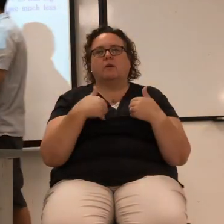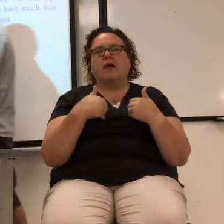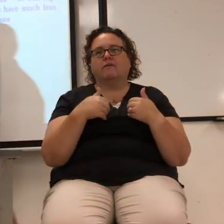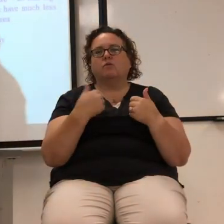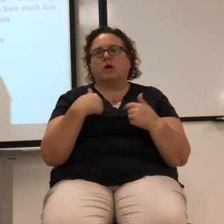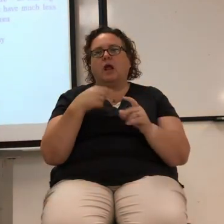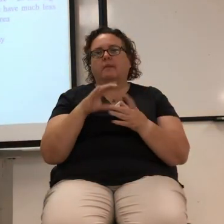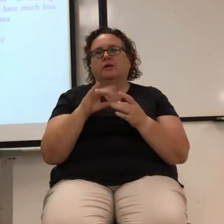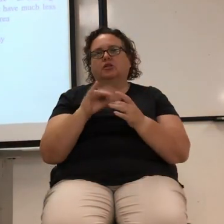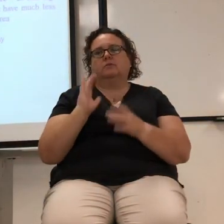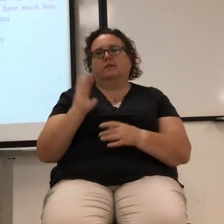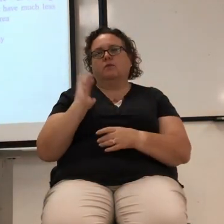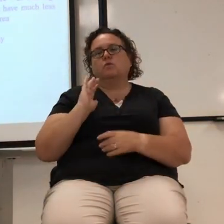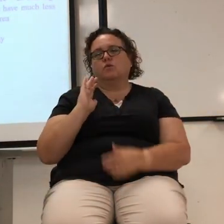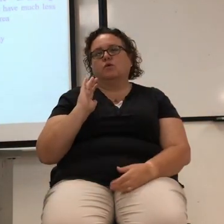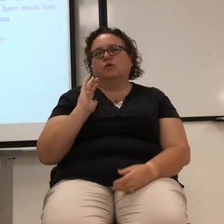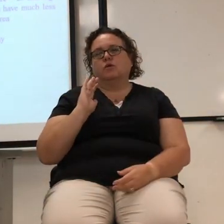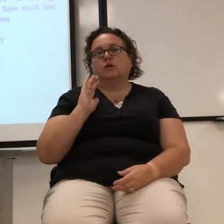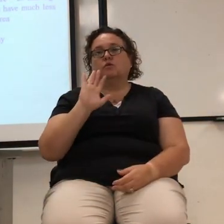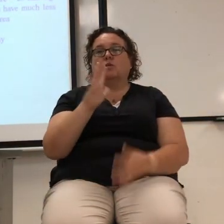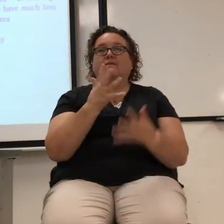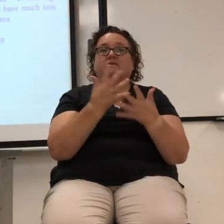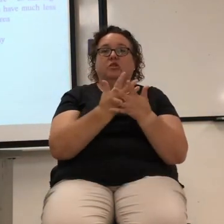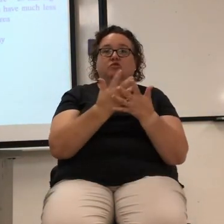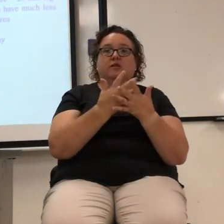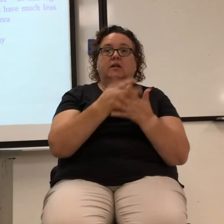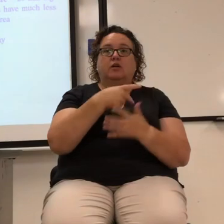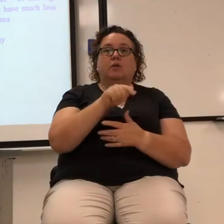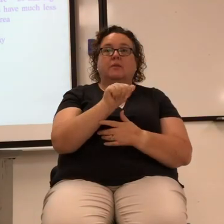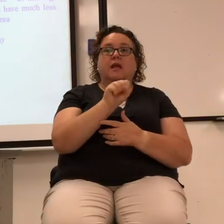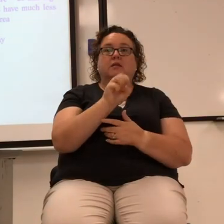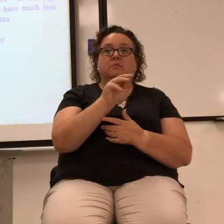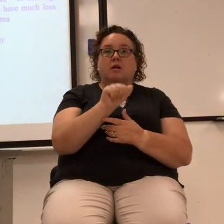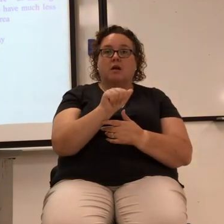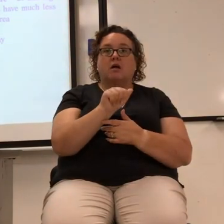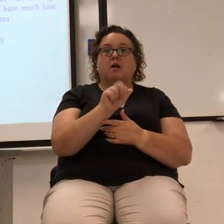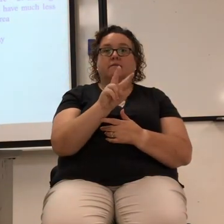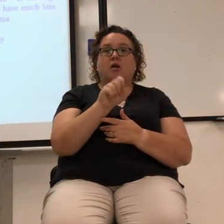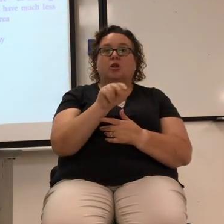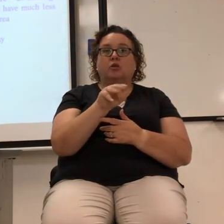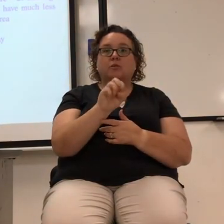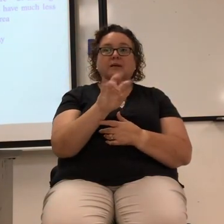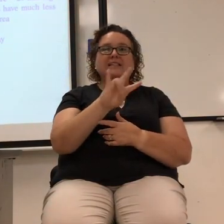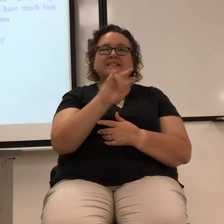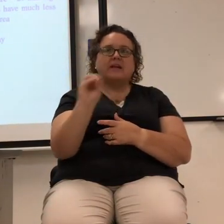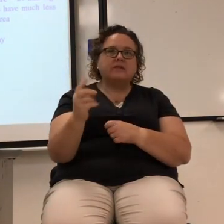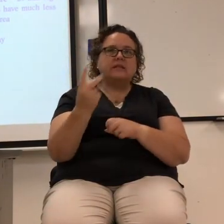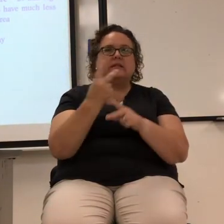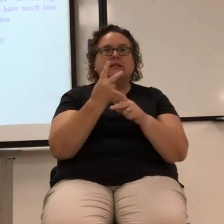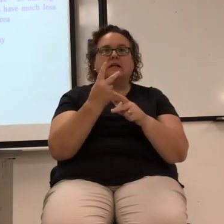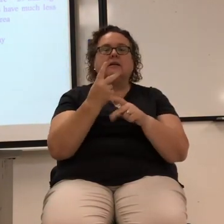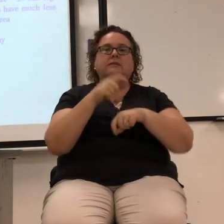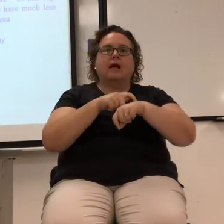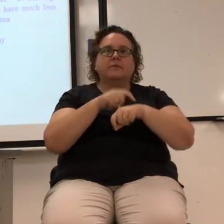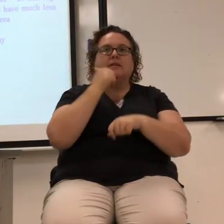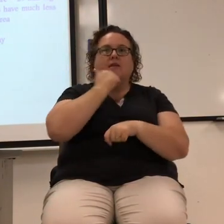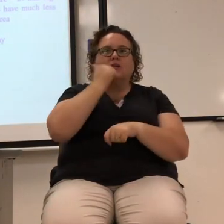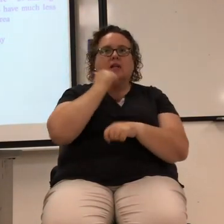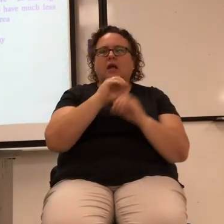earlier. You're filtering your plasma volume 70 times a day. No other capillary bed does